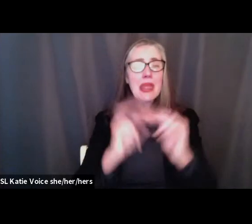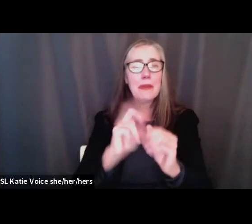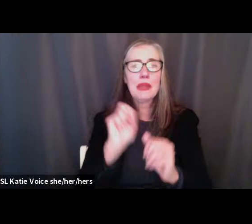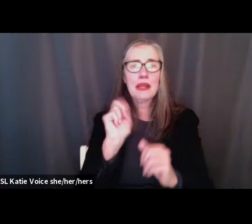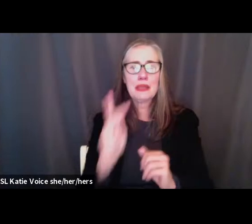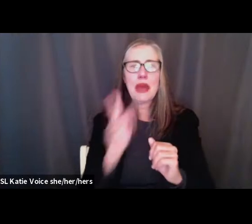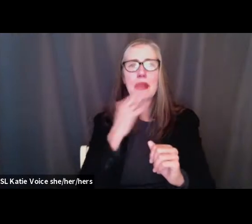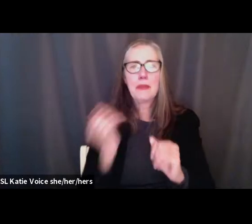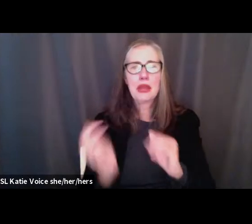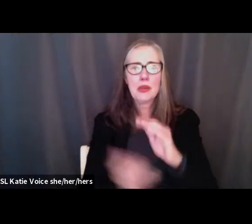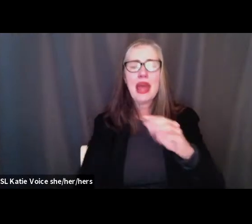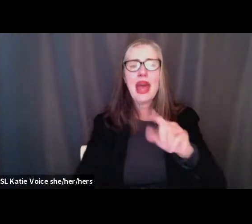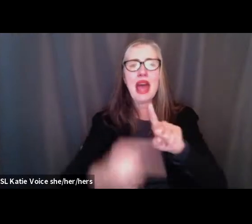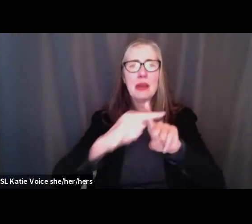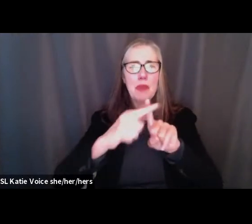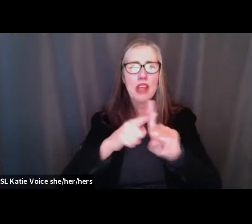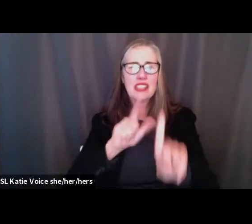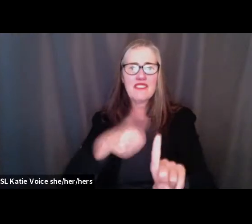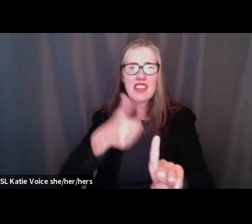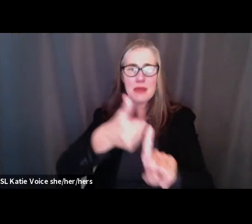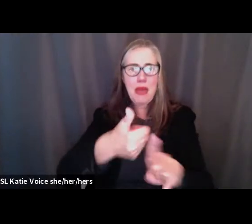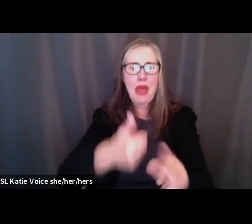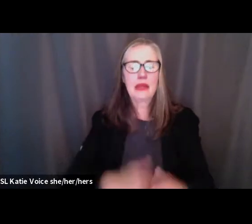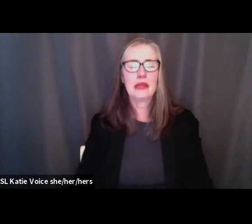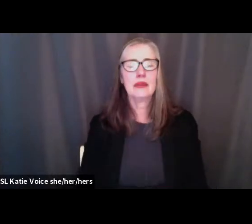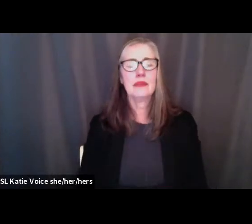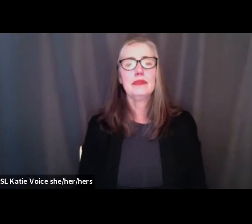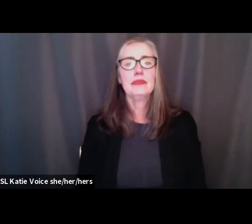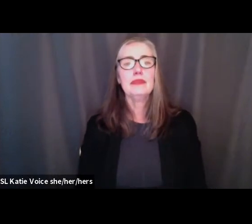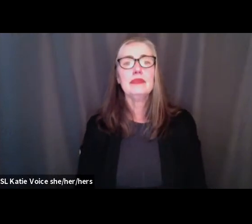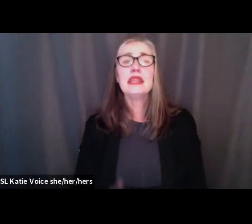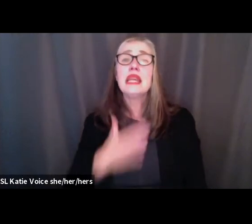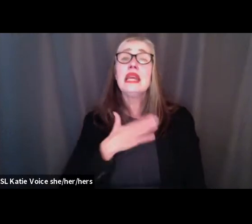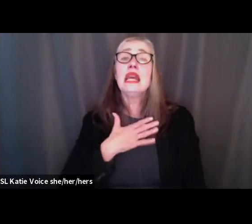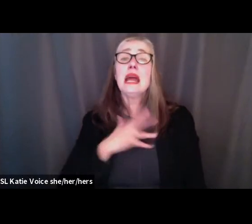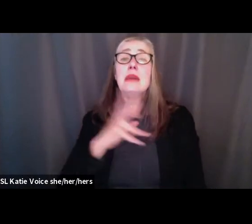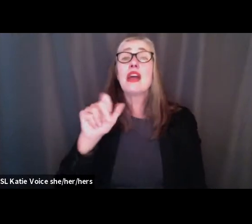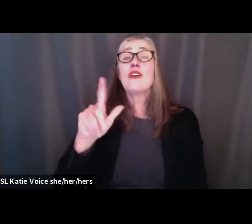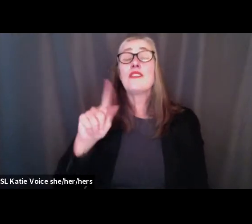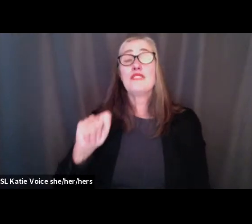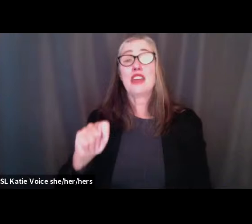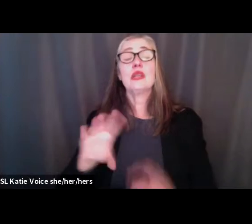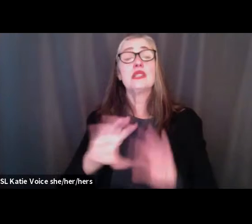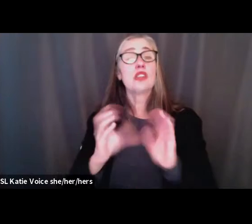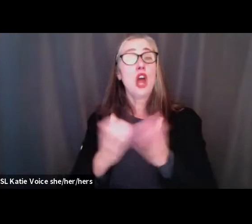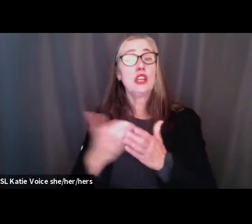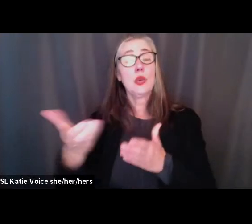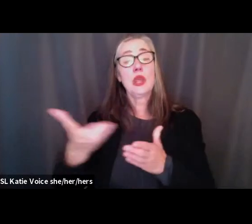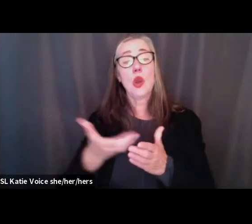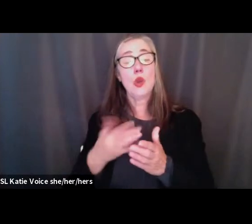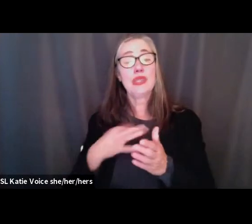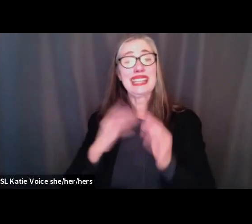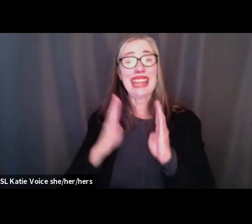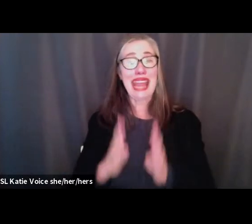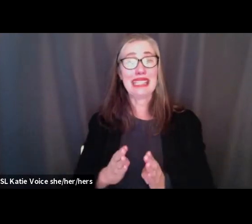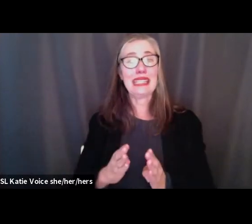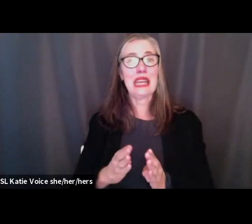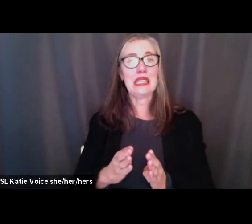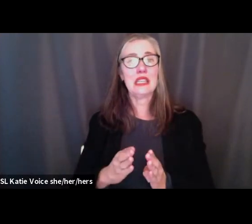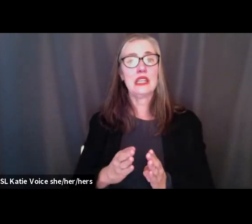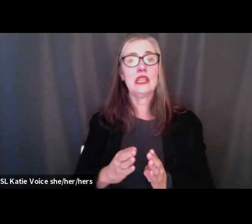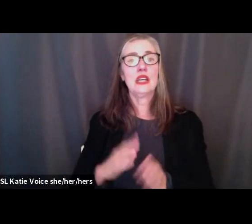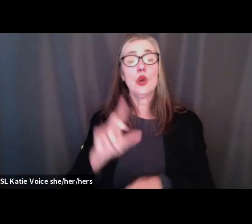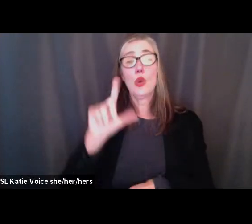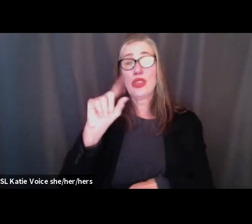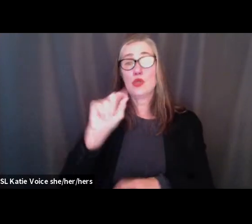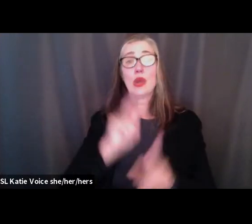that had a positive impact in many areas. In my own Veterans Caucus, we hosted a candidate forum with 20